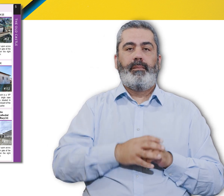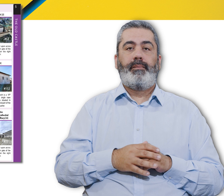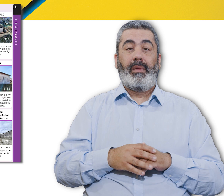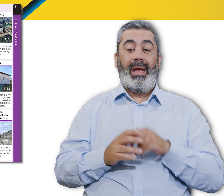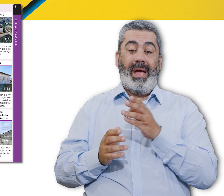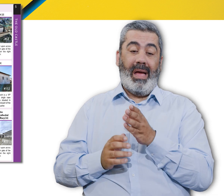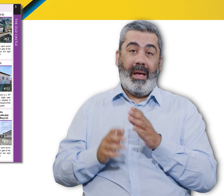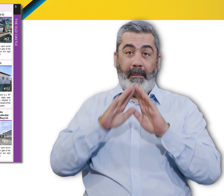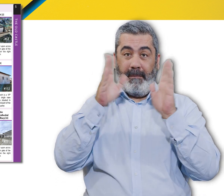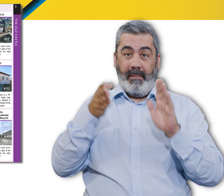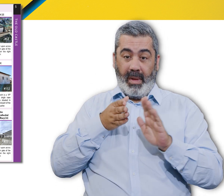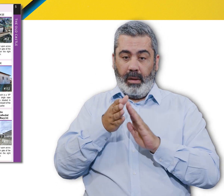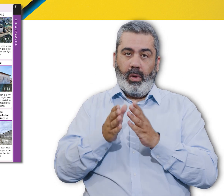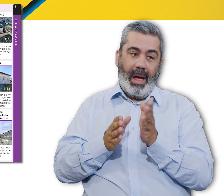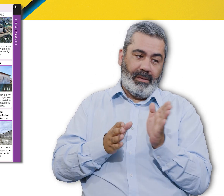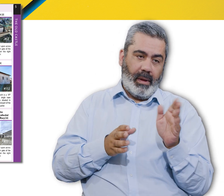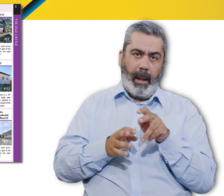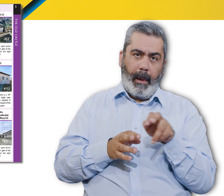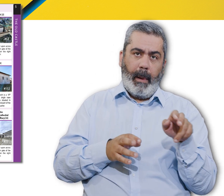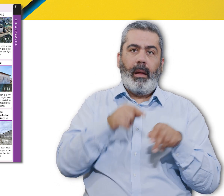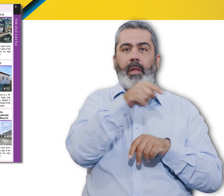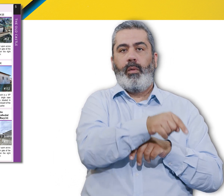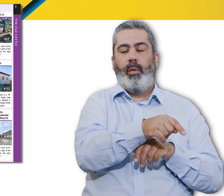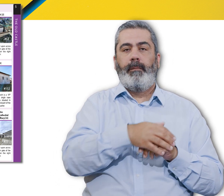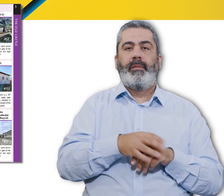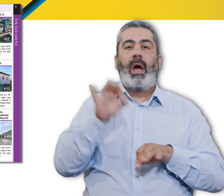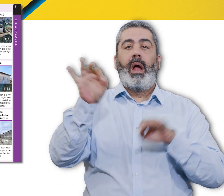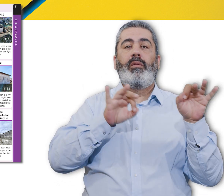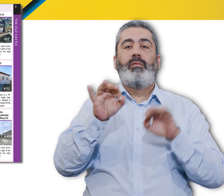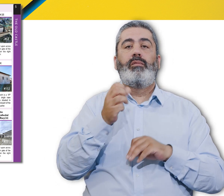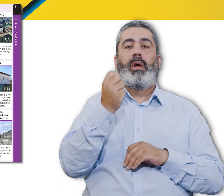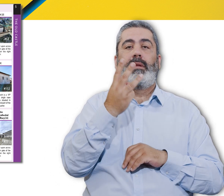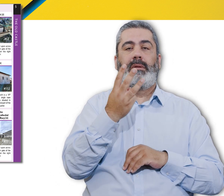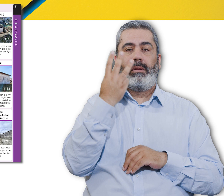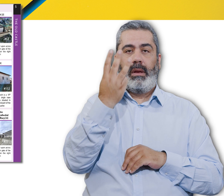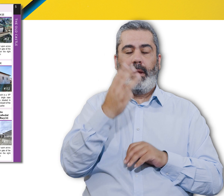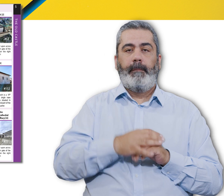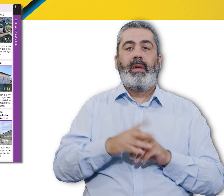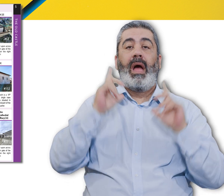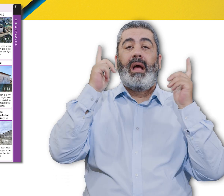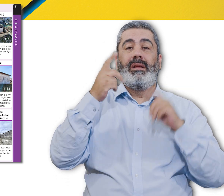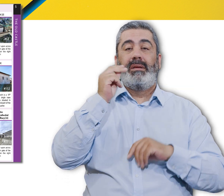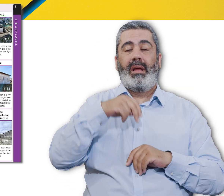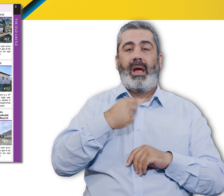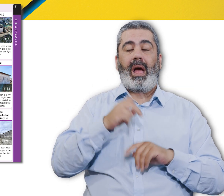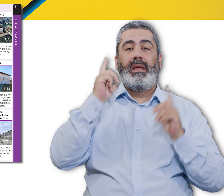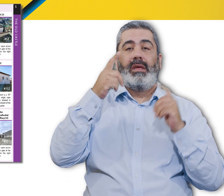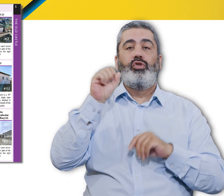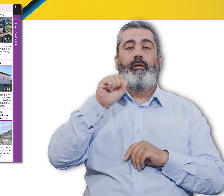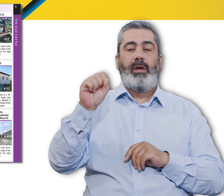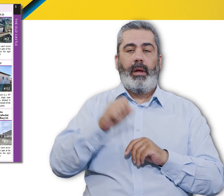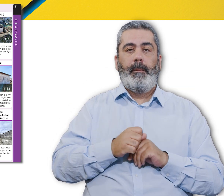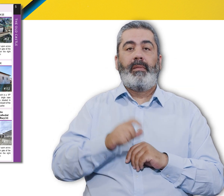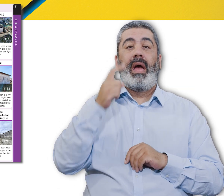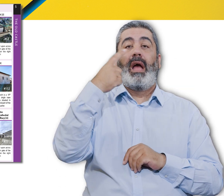map number 52. Situated upon across the main gate of the castle on the right direction. St. Sophia